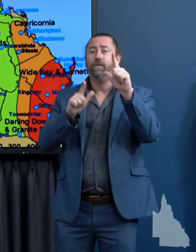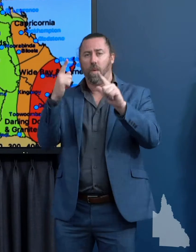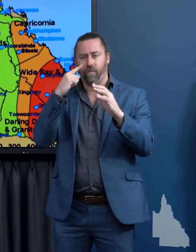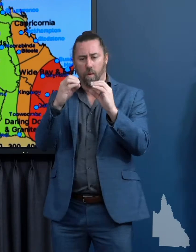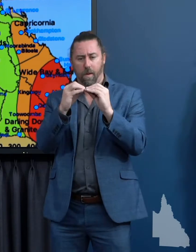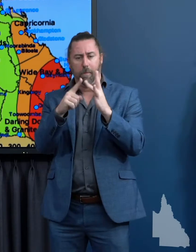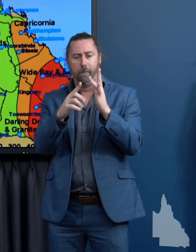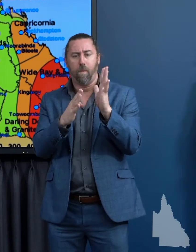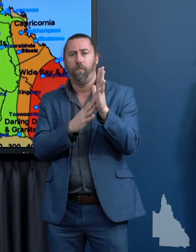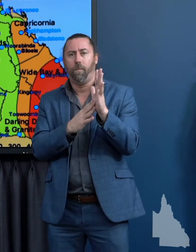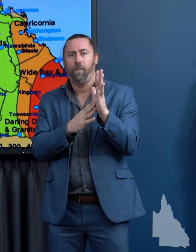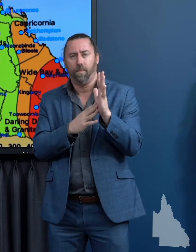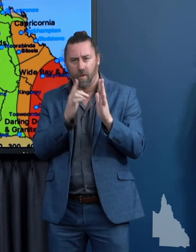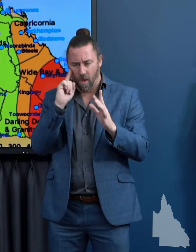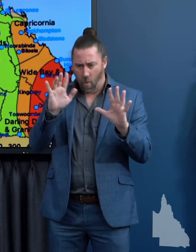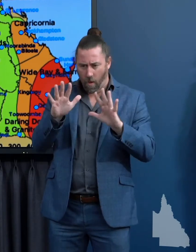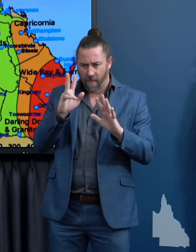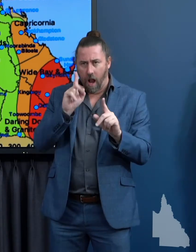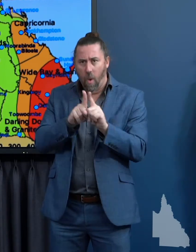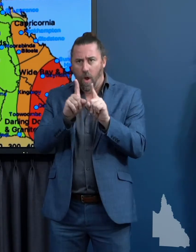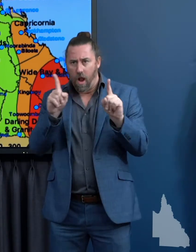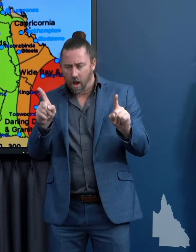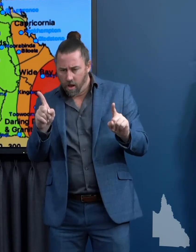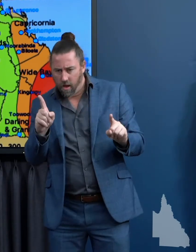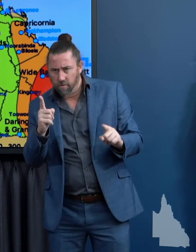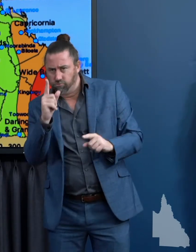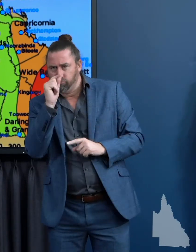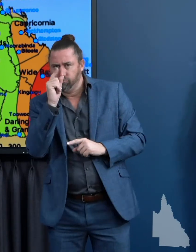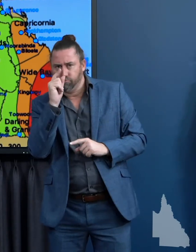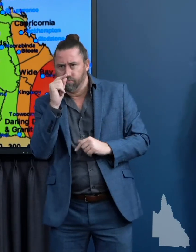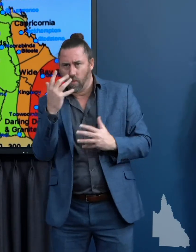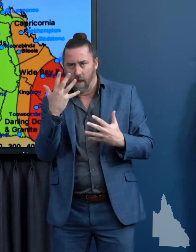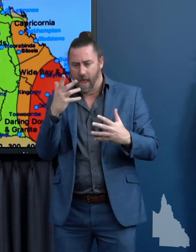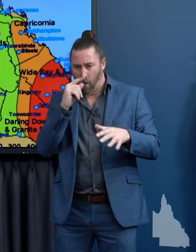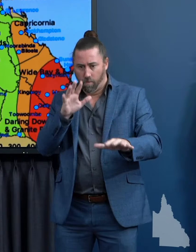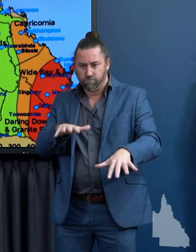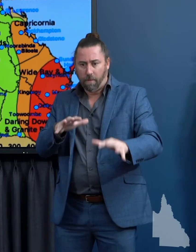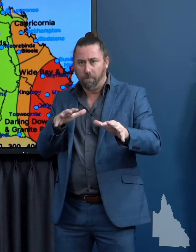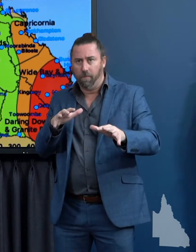have a look, what the weather's like and where it is likely to impact.